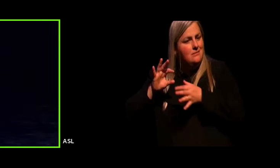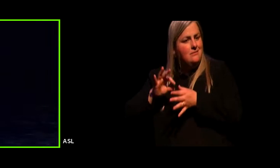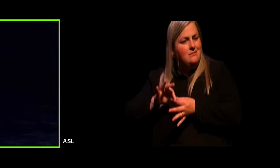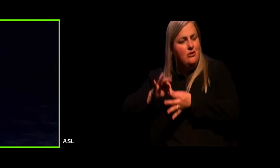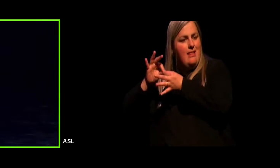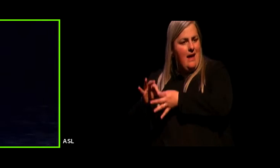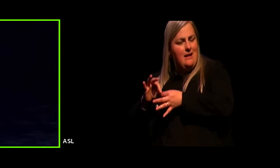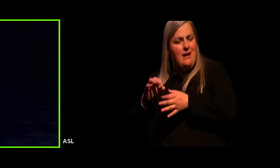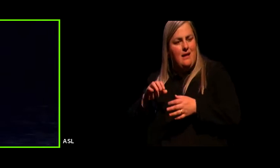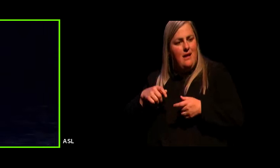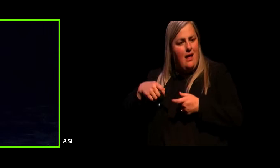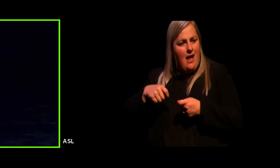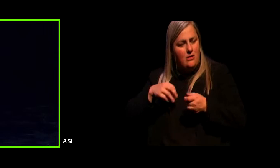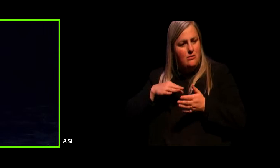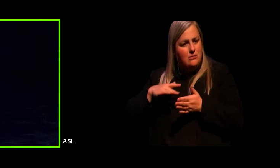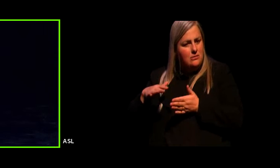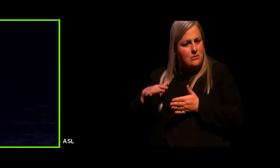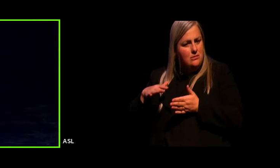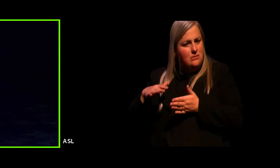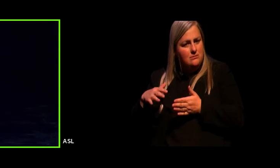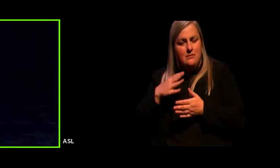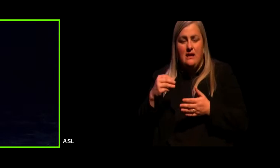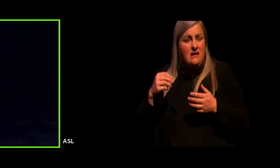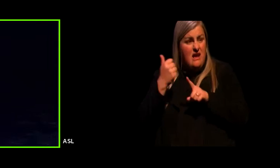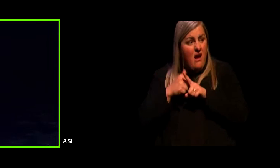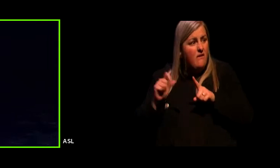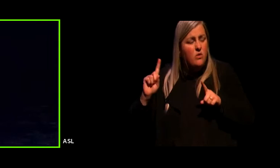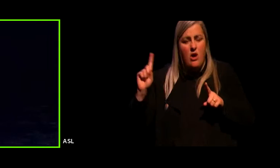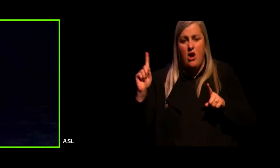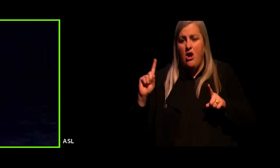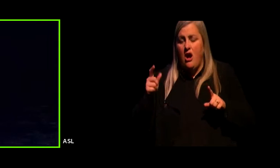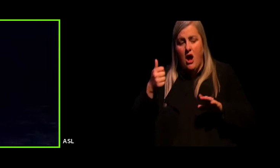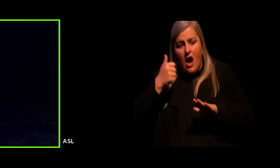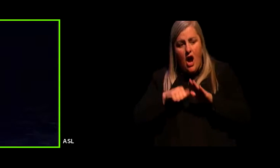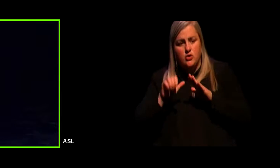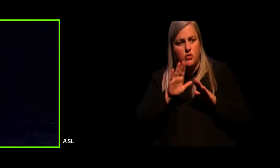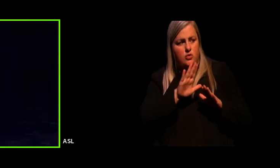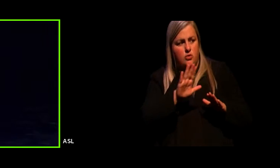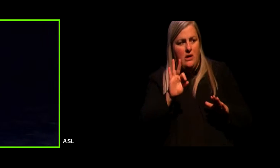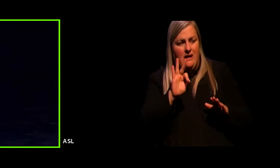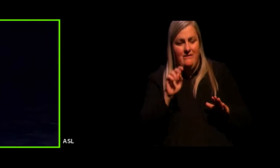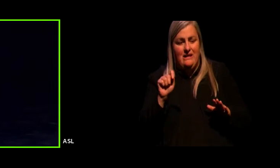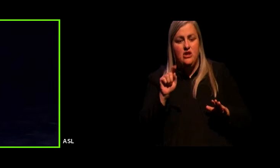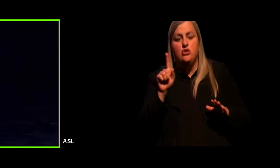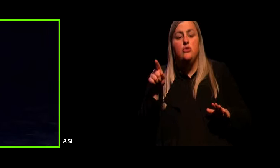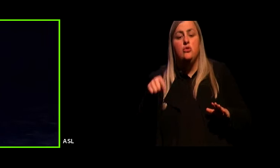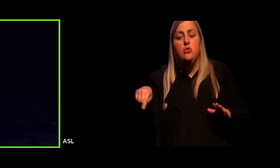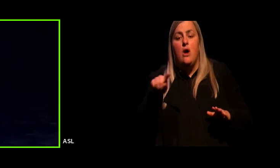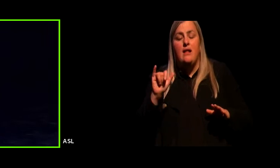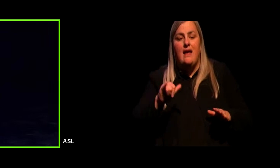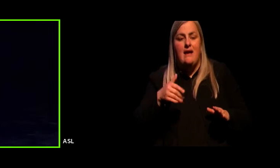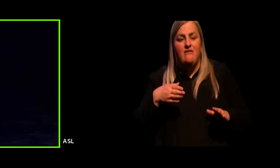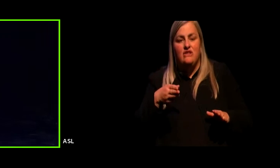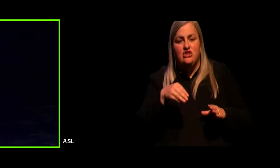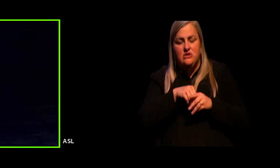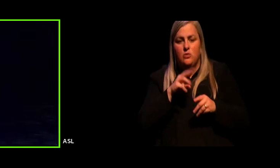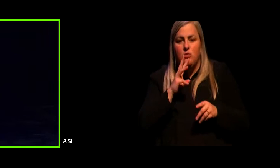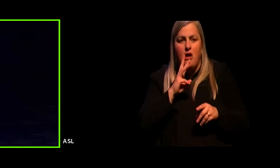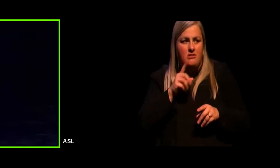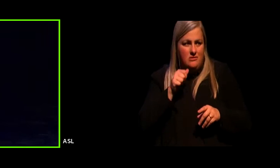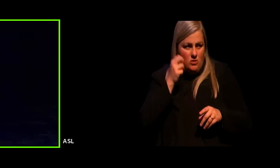it's everywhere and under your feet. You're like a fish in water and you don't even know it. Okay. So does someone in